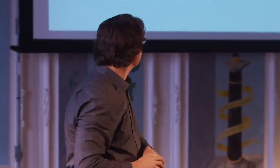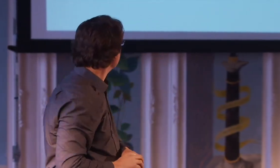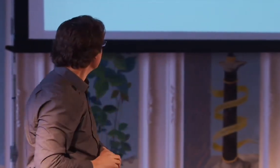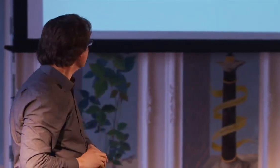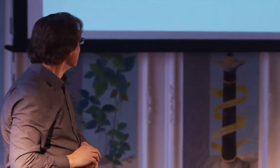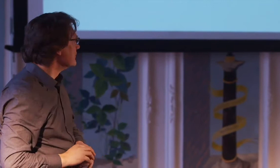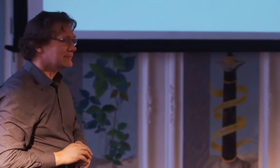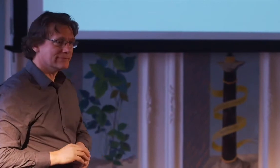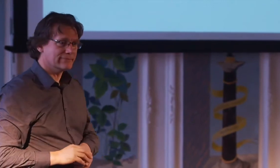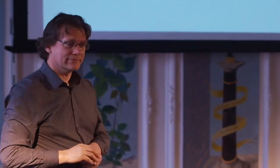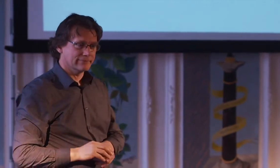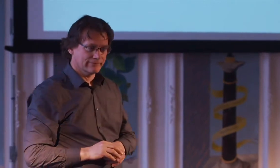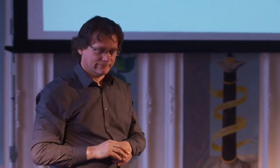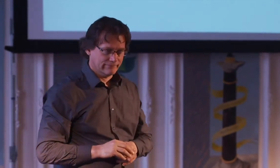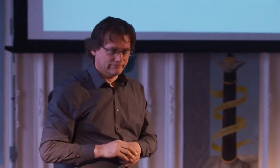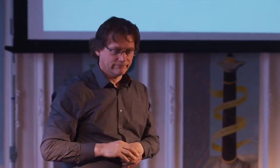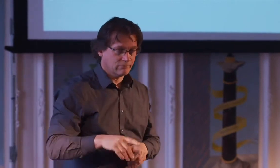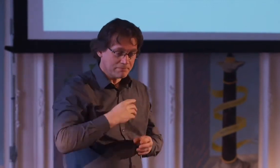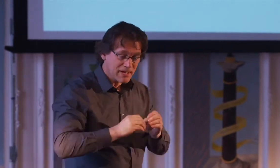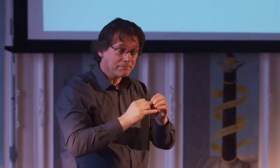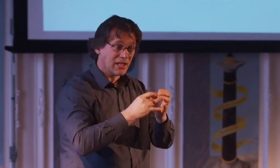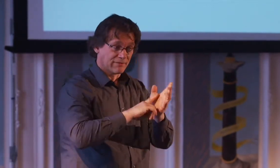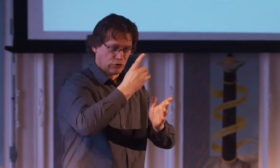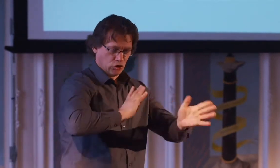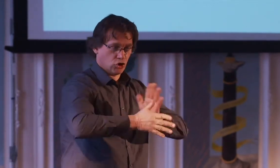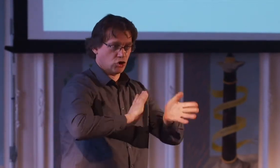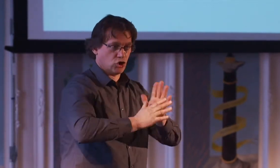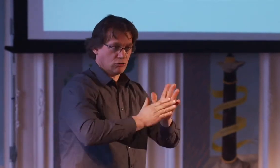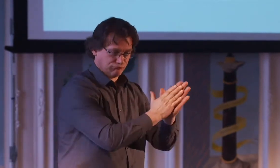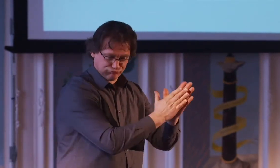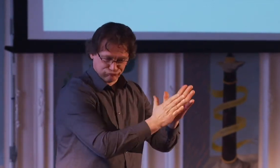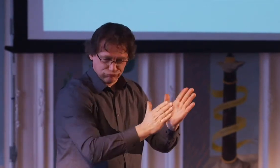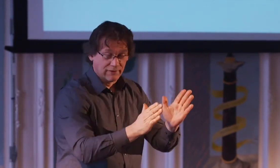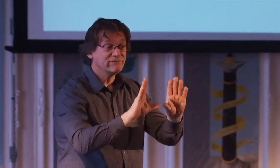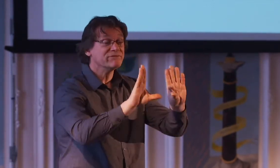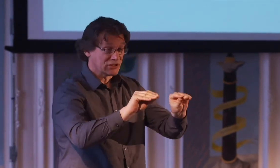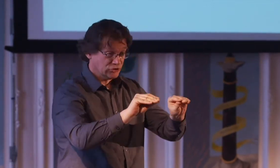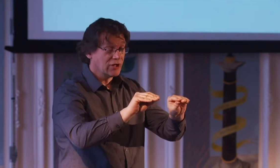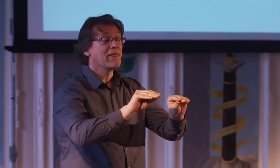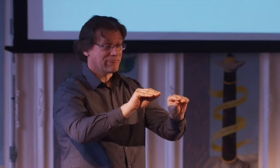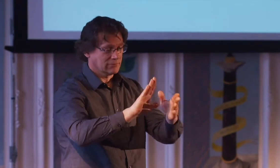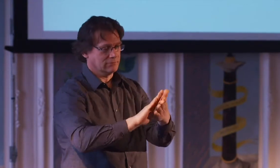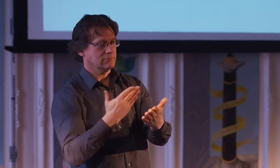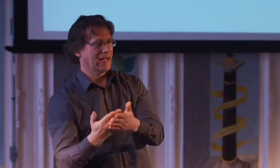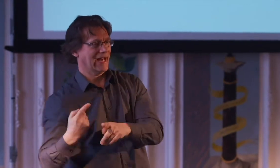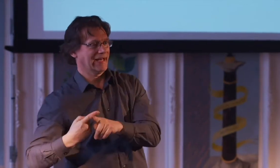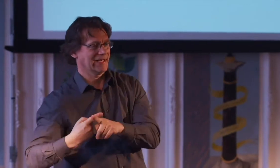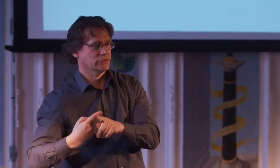So a laboratory movie sets the sign in context. All of our work starts in BSL, and